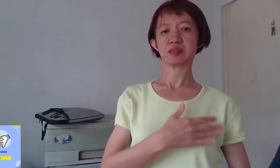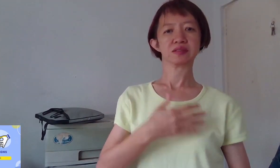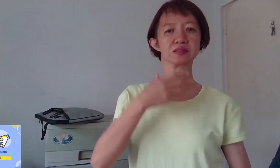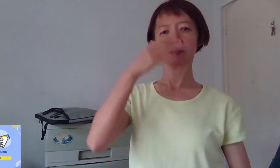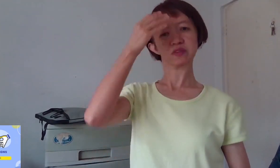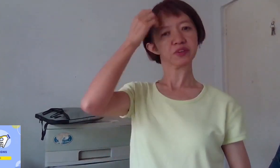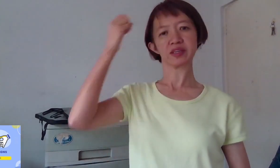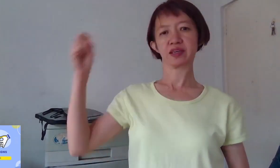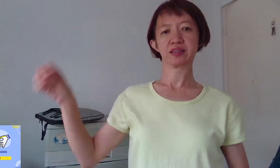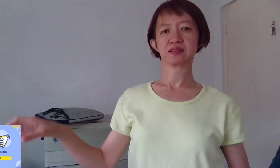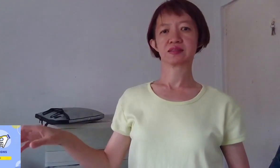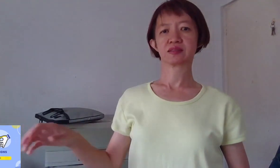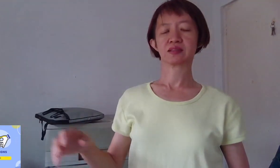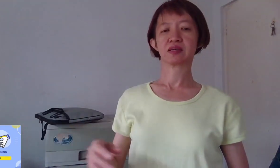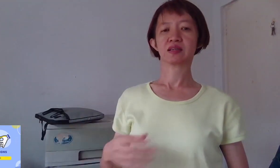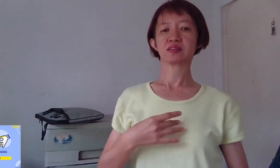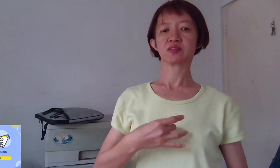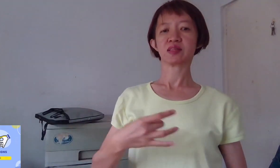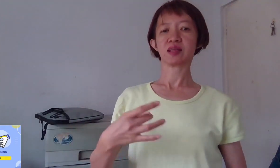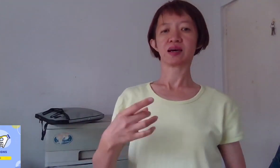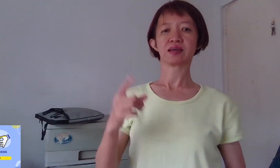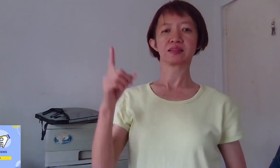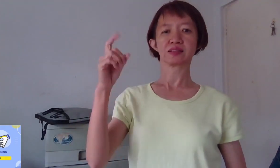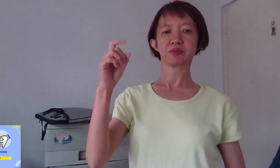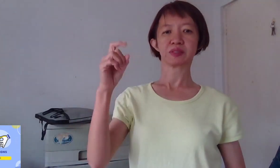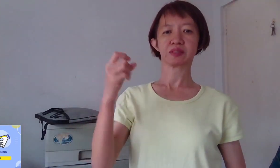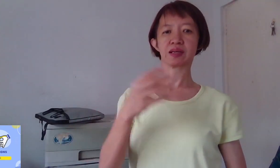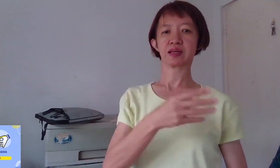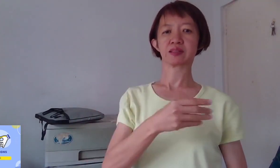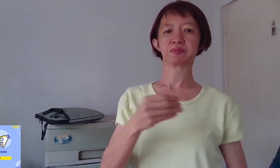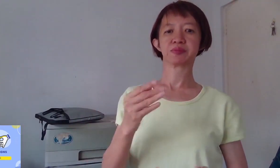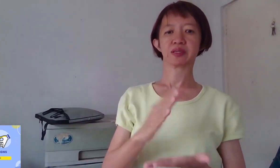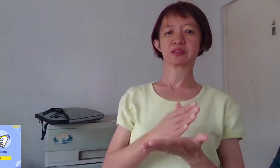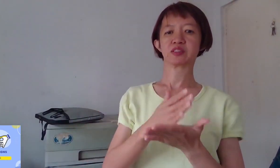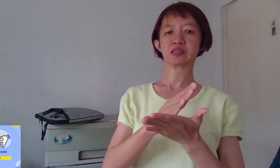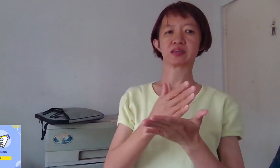Please don't forget to like, subscribe, and share.